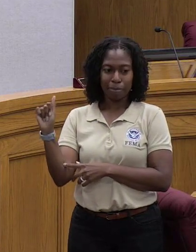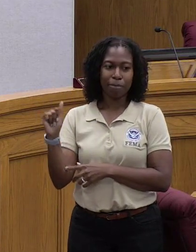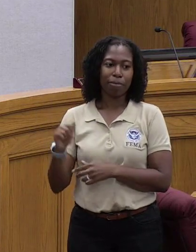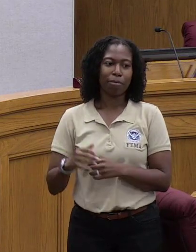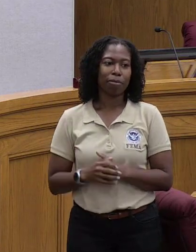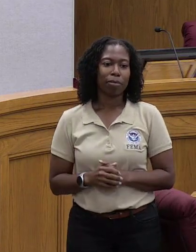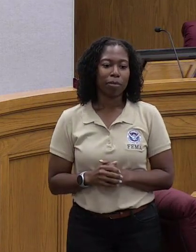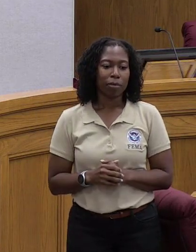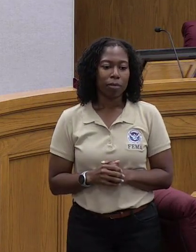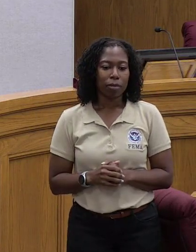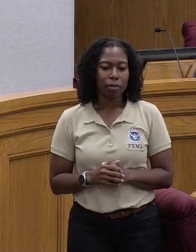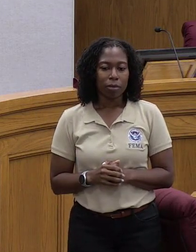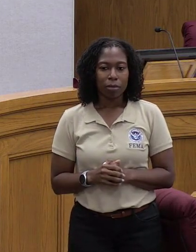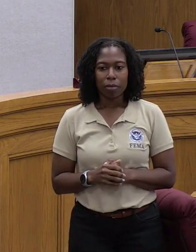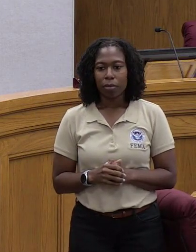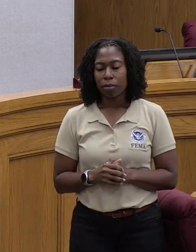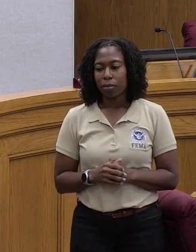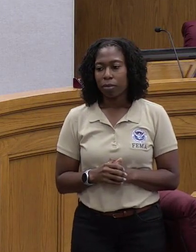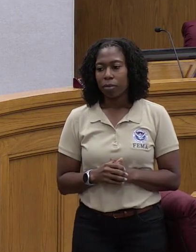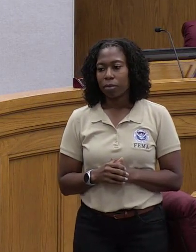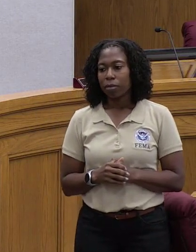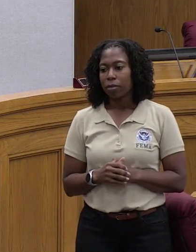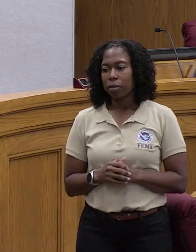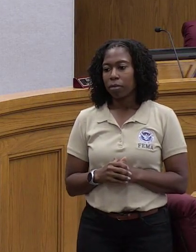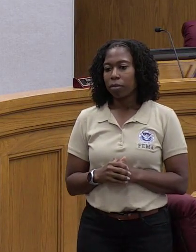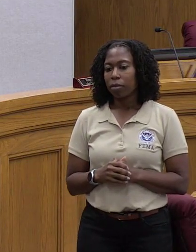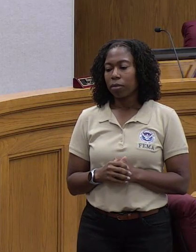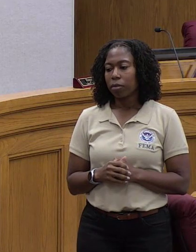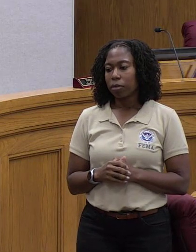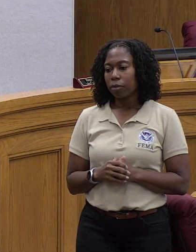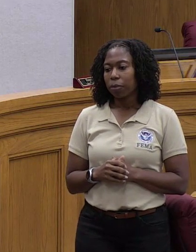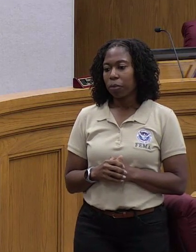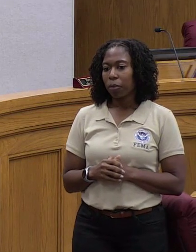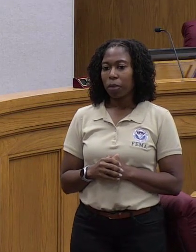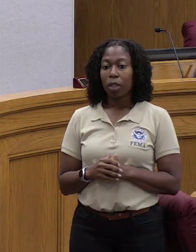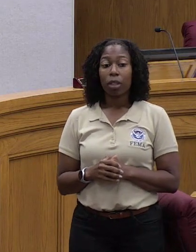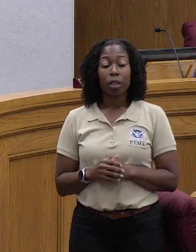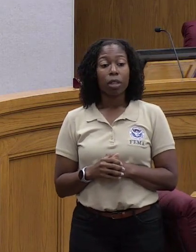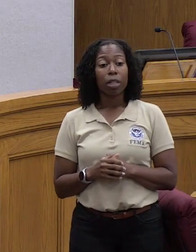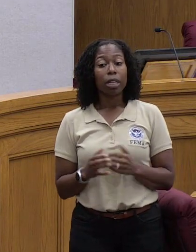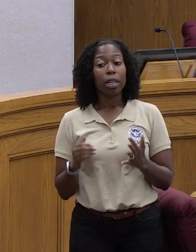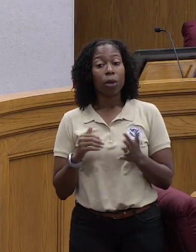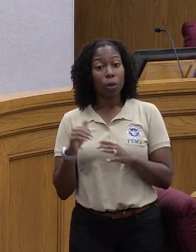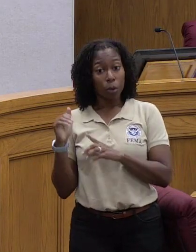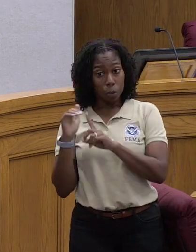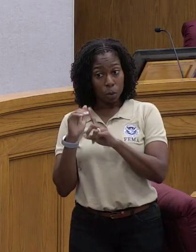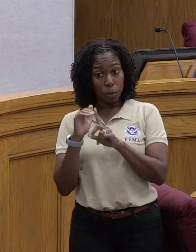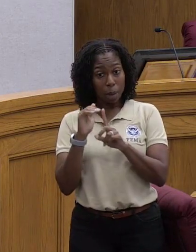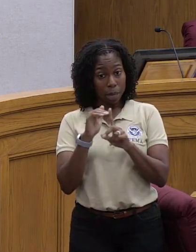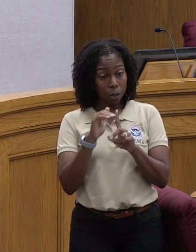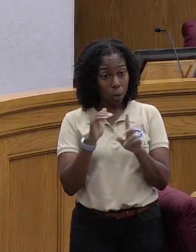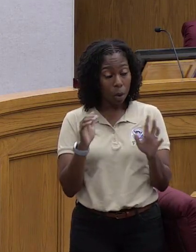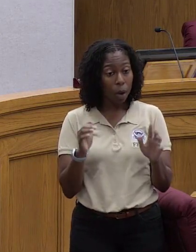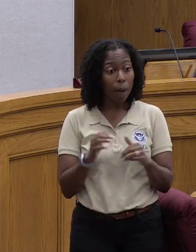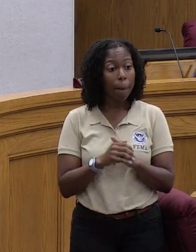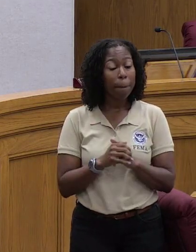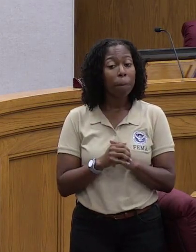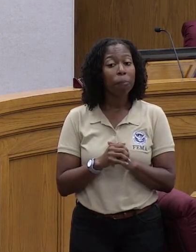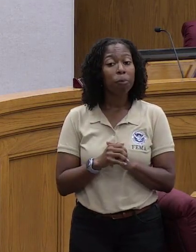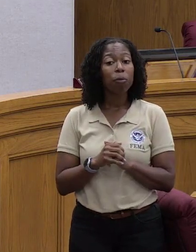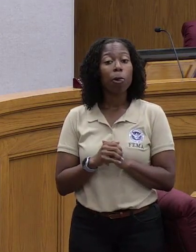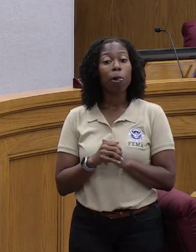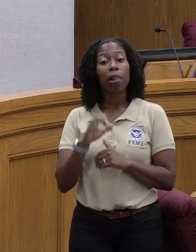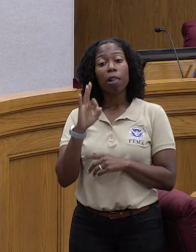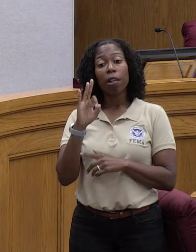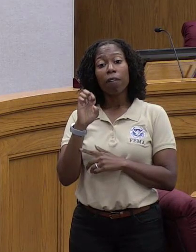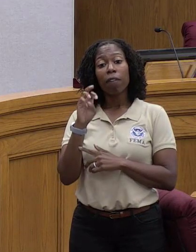DR-4559-LA. And again, I want to remind everyone that the assistance that they receive from